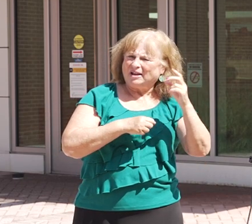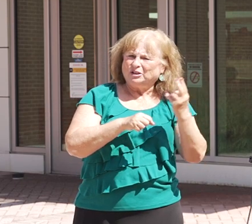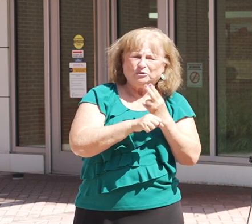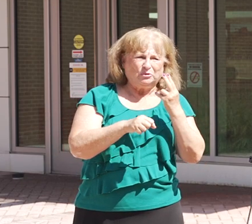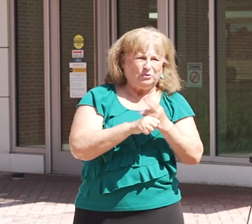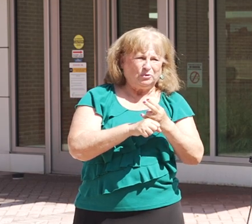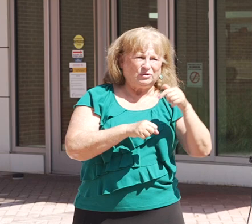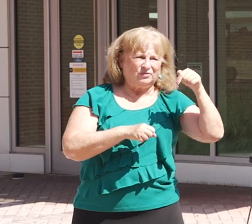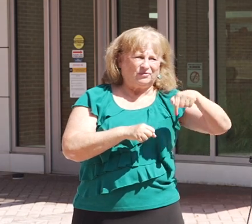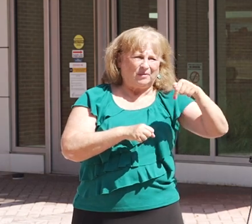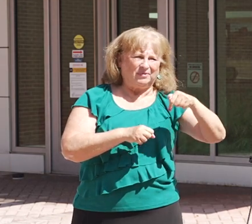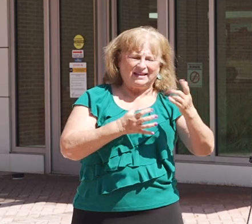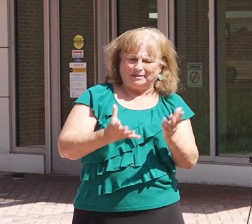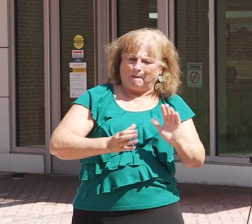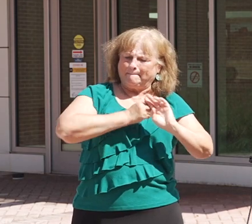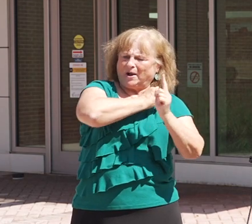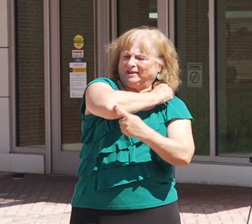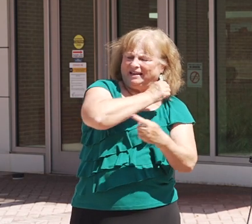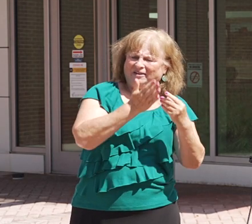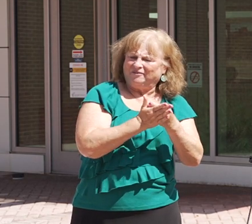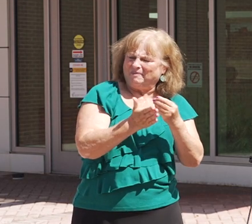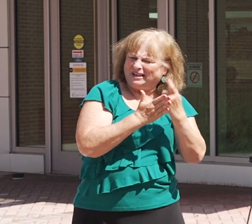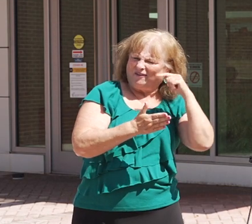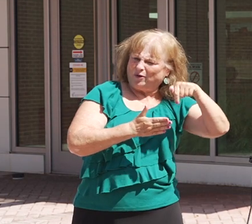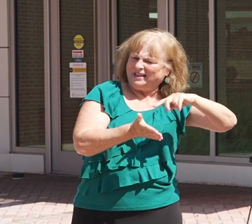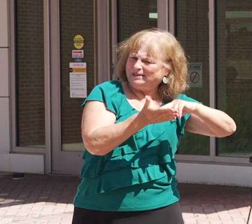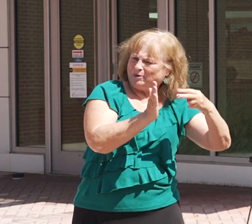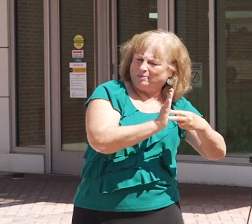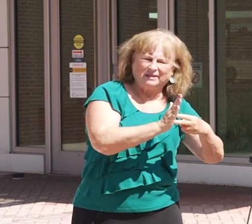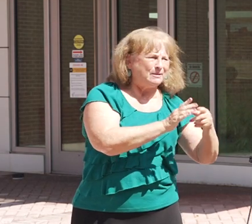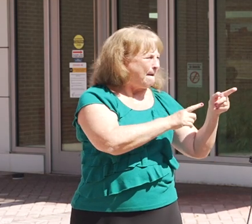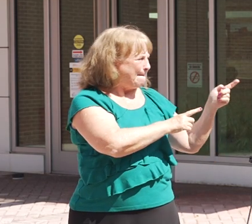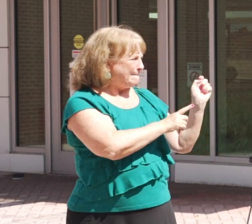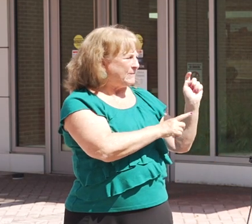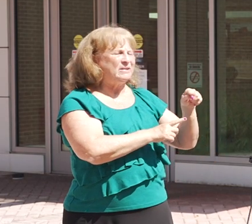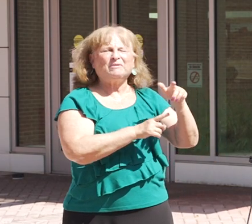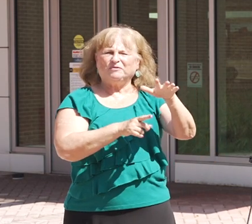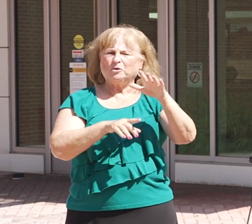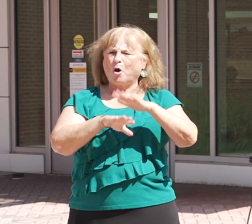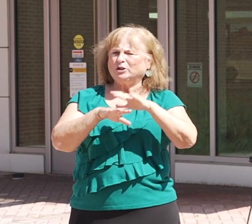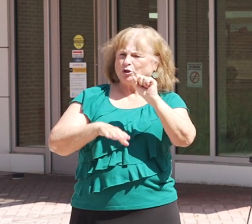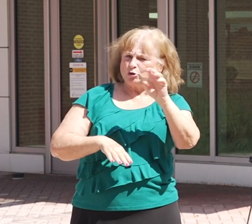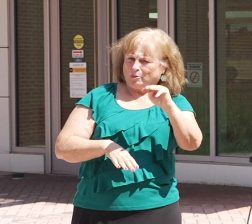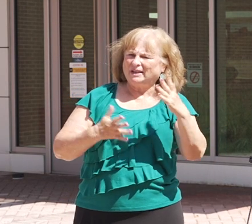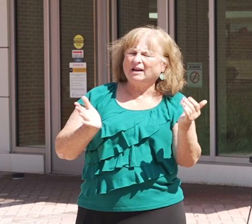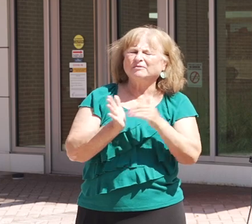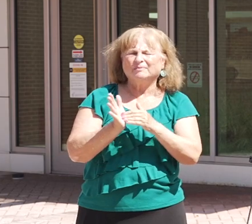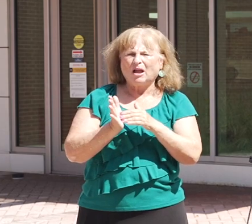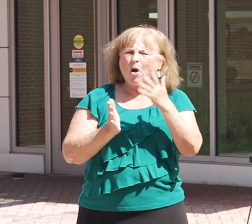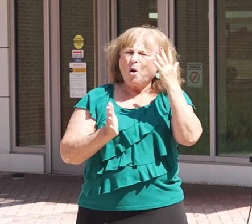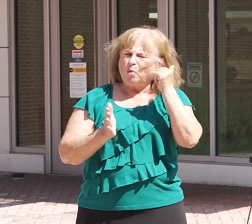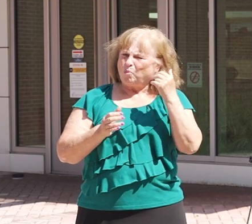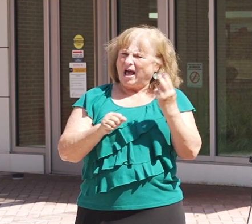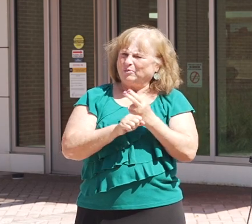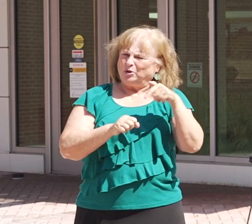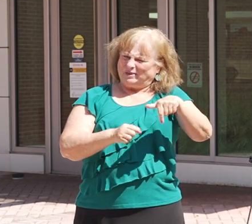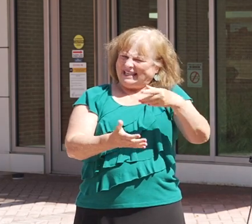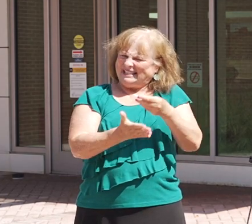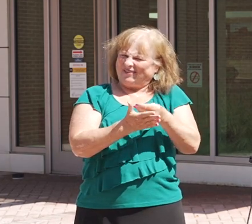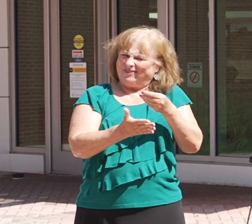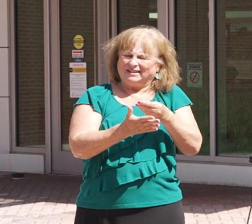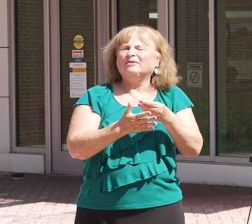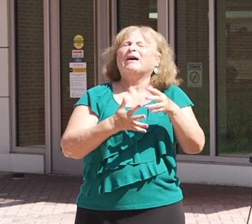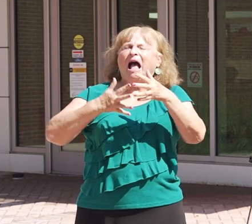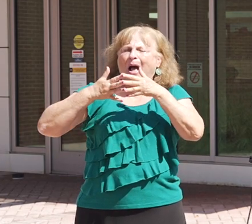use from this bucket of funding for this purpose. Sure. The question for those at home on social media is why the use of ARP funding